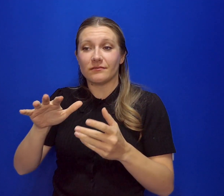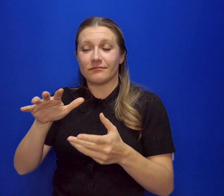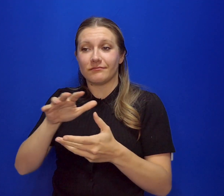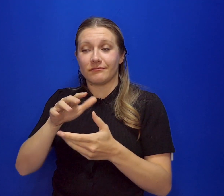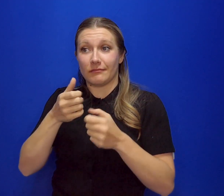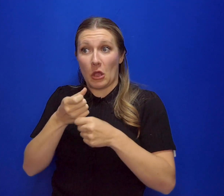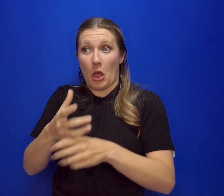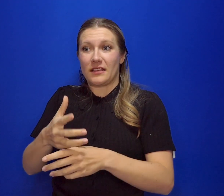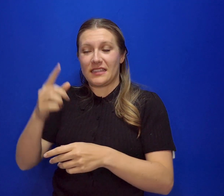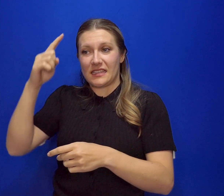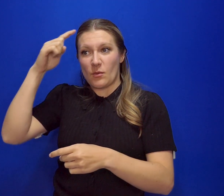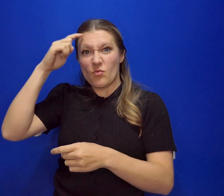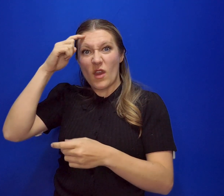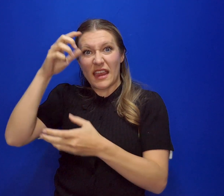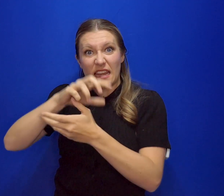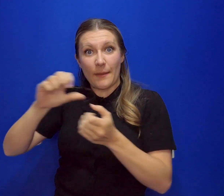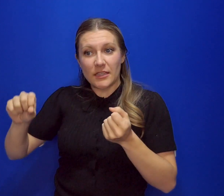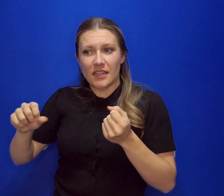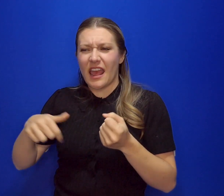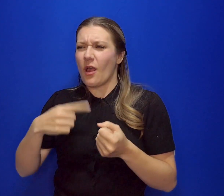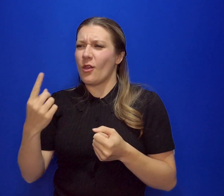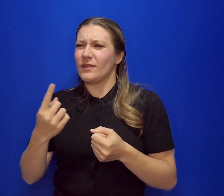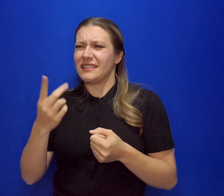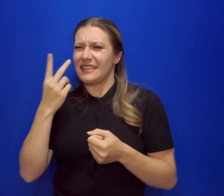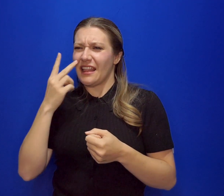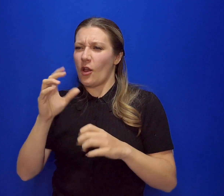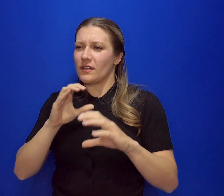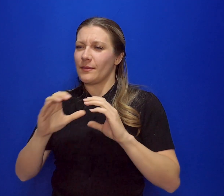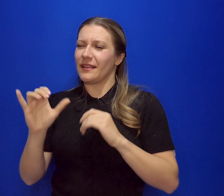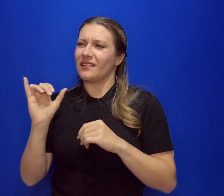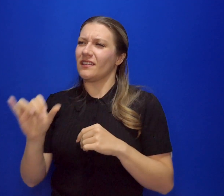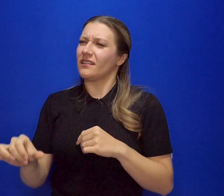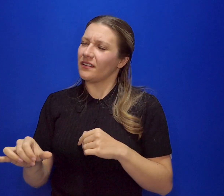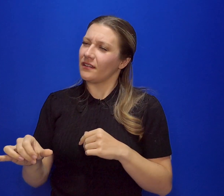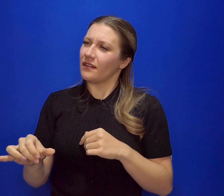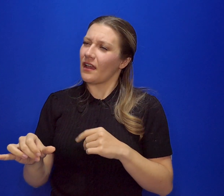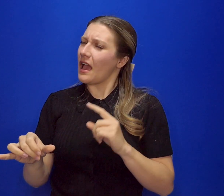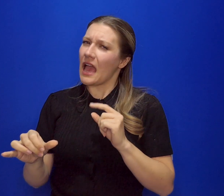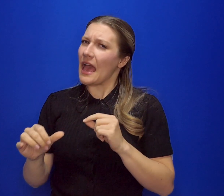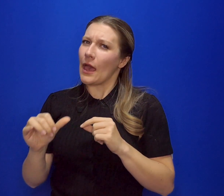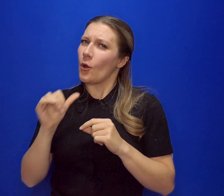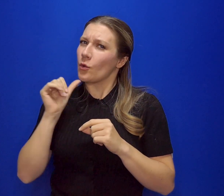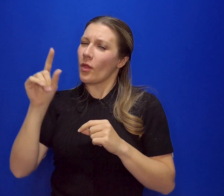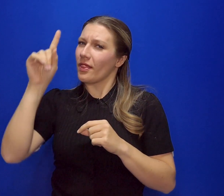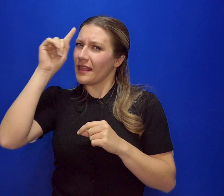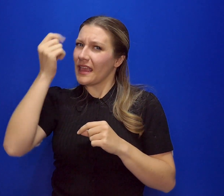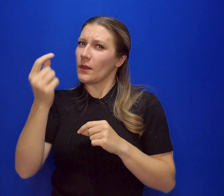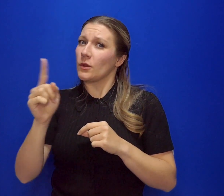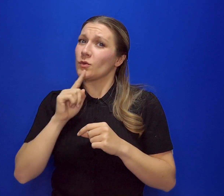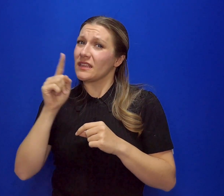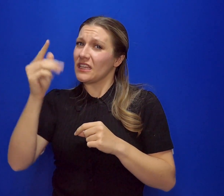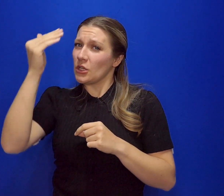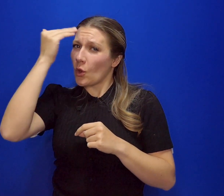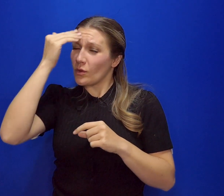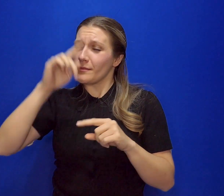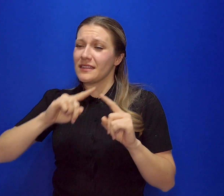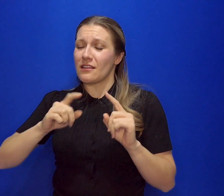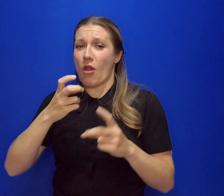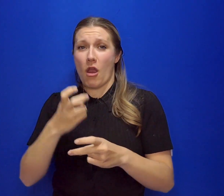damage. And I always hear those conversations and I'm like, I don't think anybody really knows, but it's a hard thing to respond to because I don't